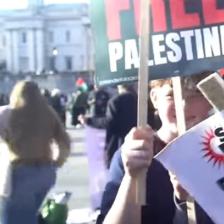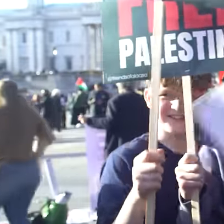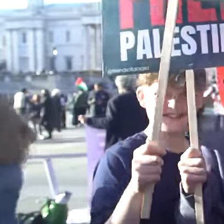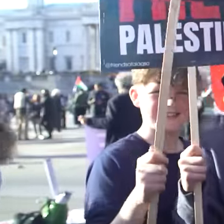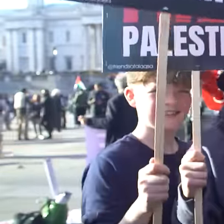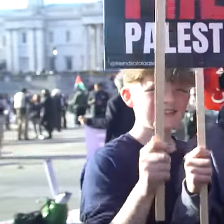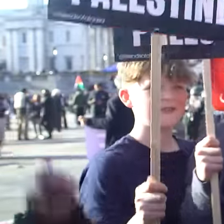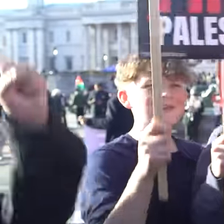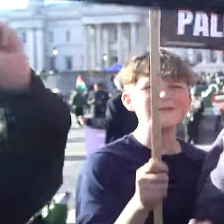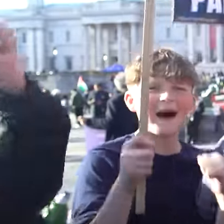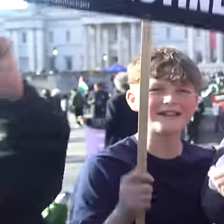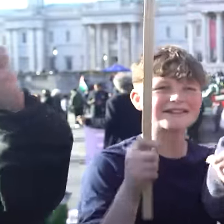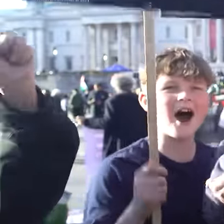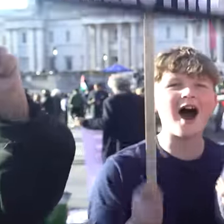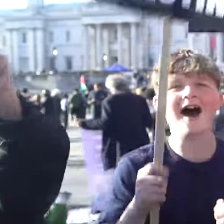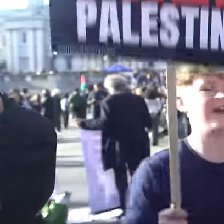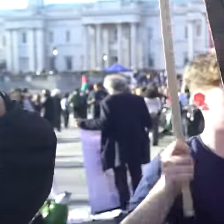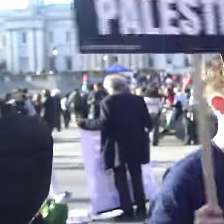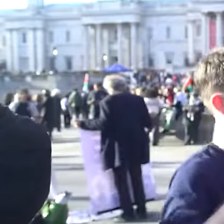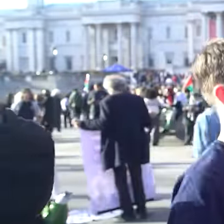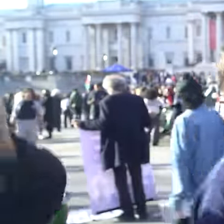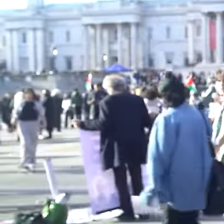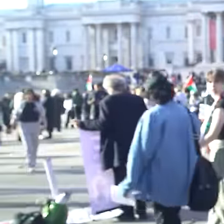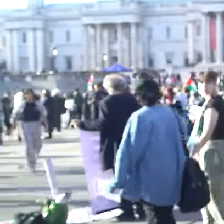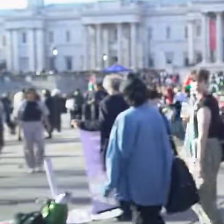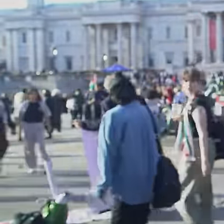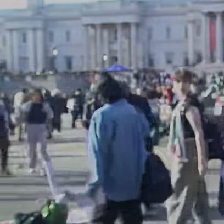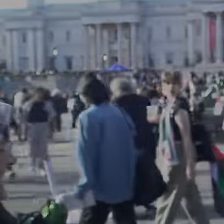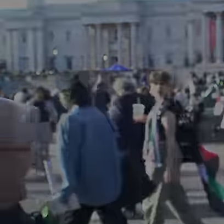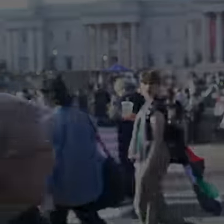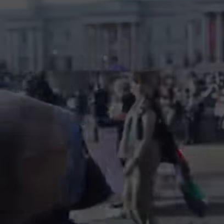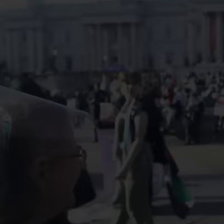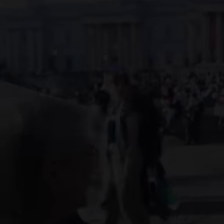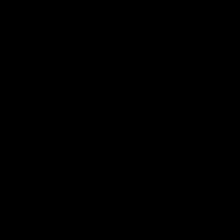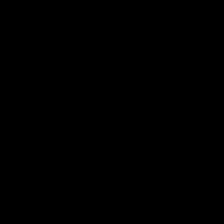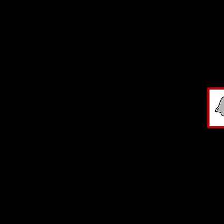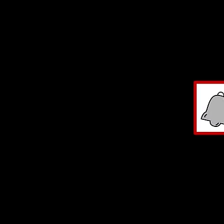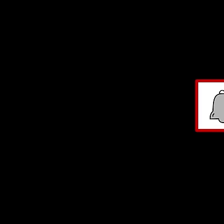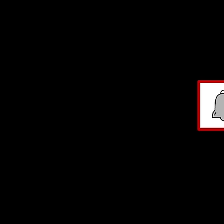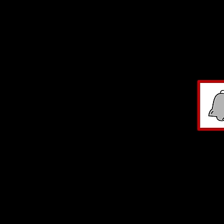Thank you. Free Palestine! Well said, boys, well said.